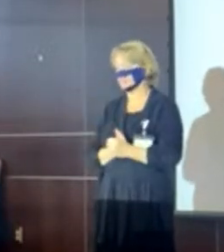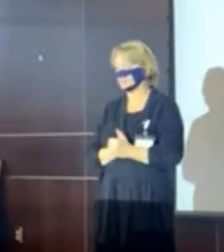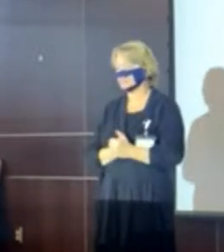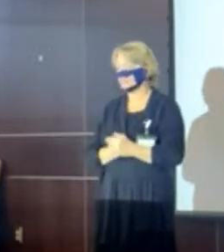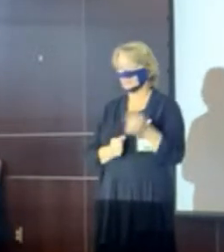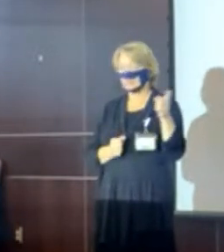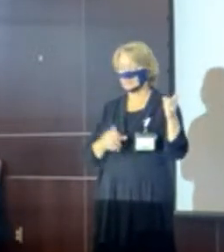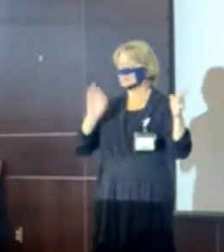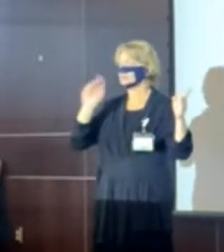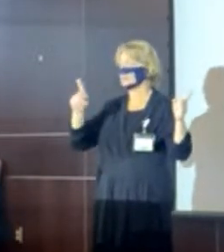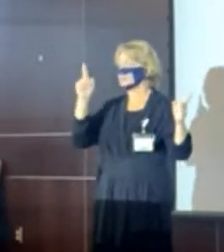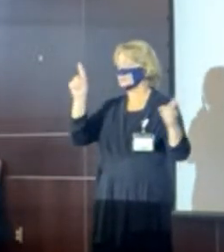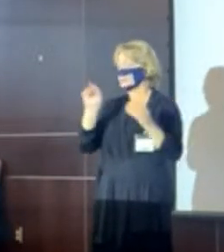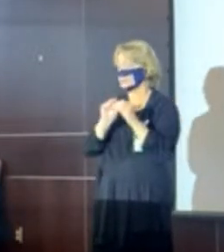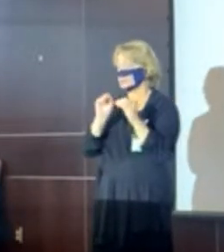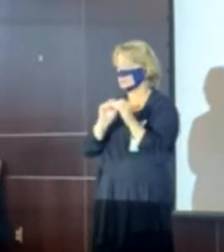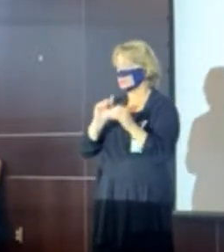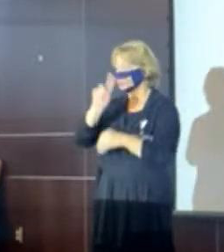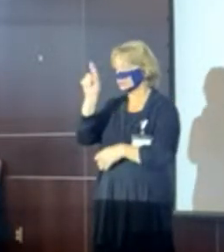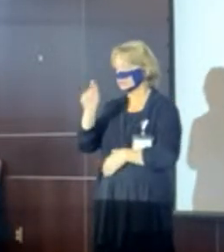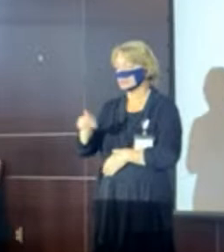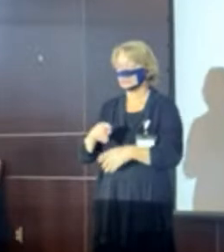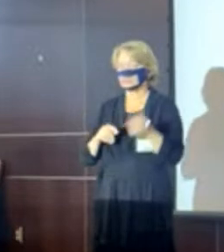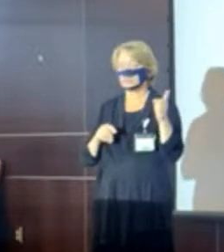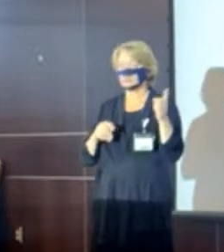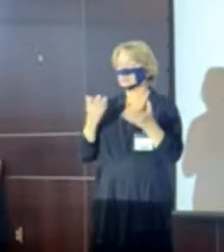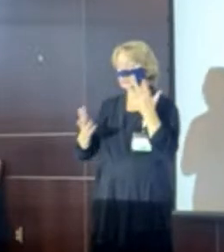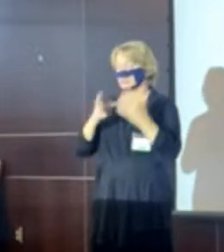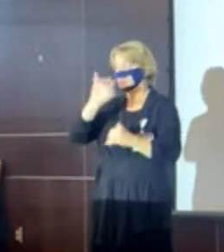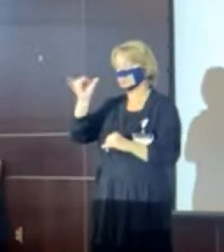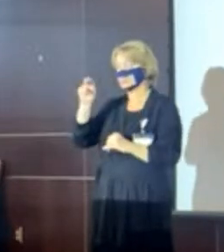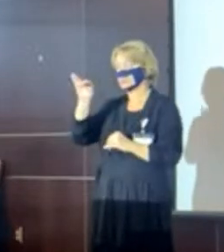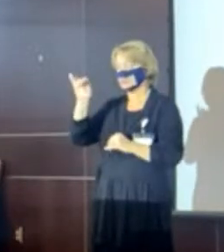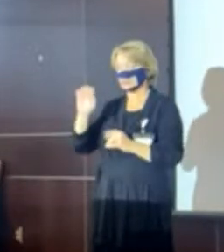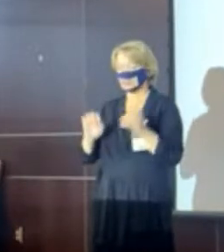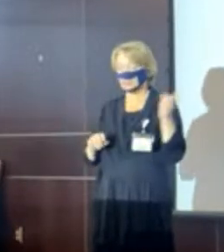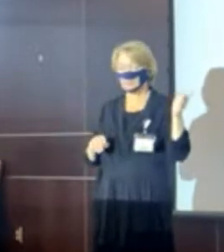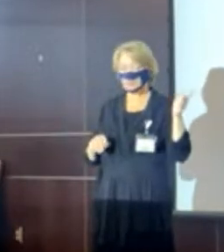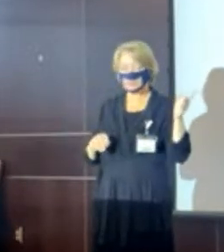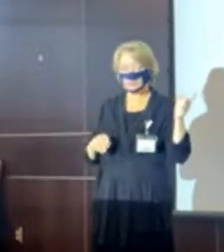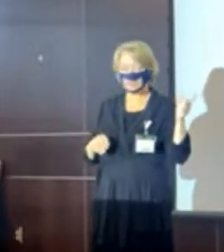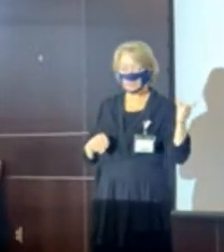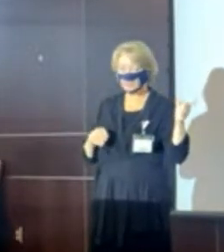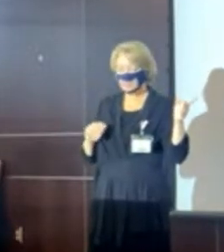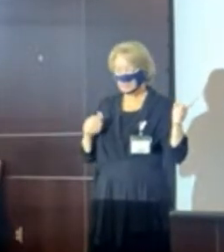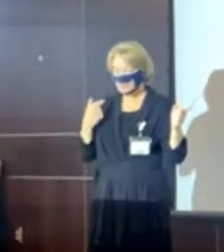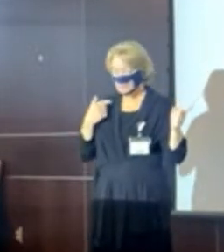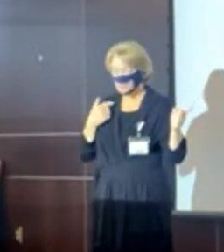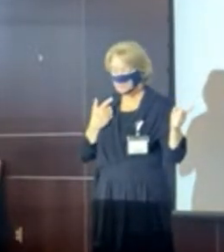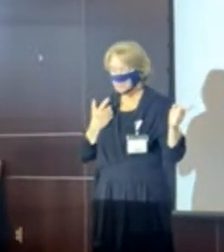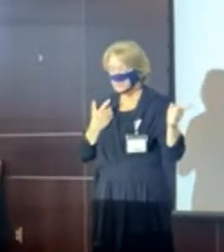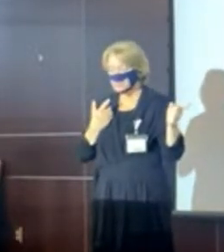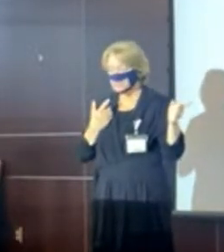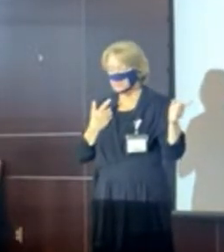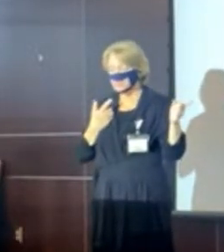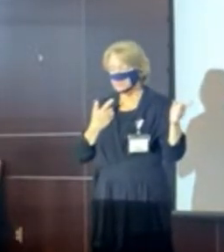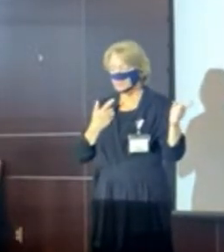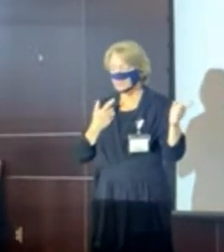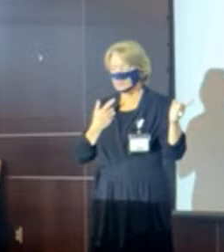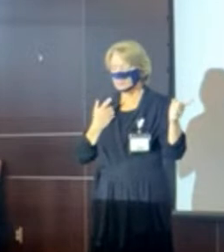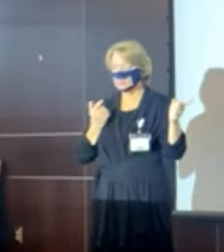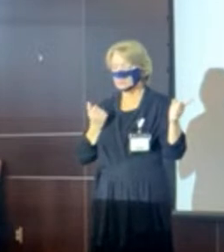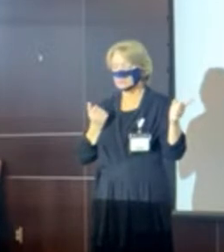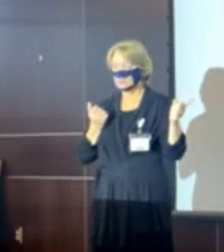Okay, I have one more. This may be Jamie's. The flu season is, I guess, ending in the southern hemisphere. Have you all received